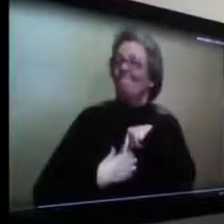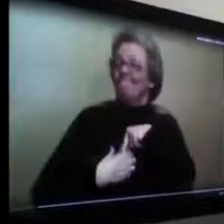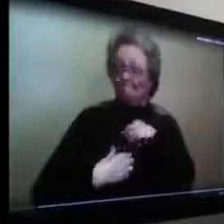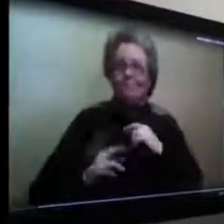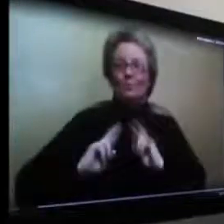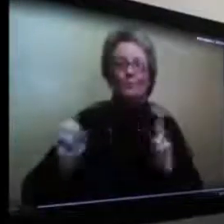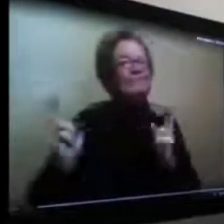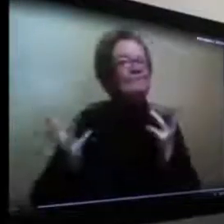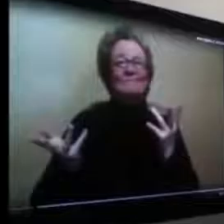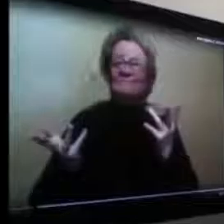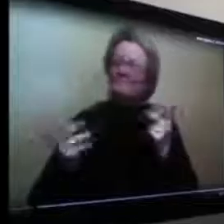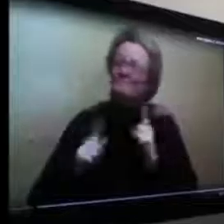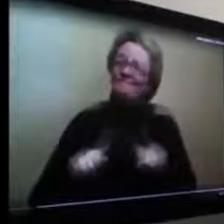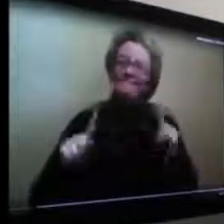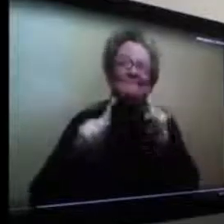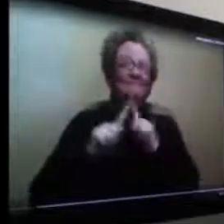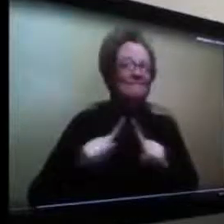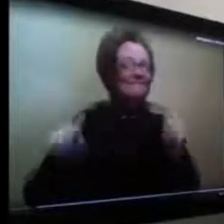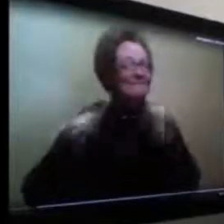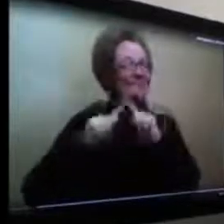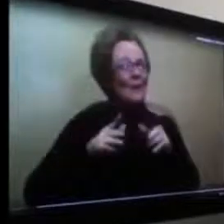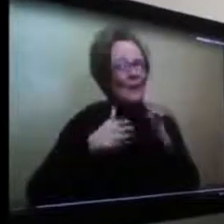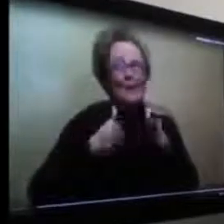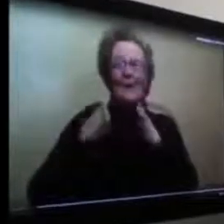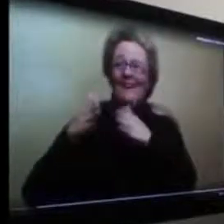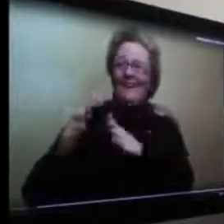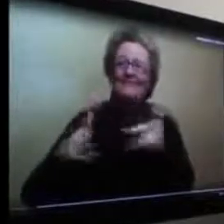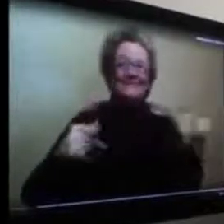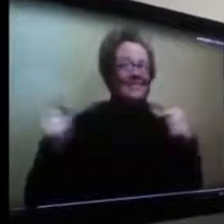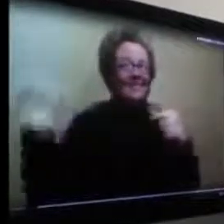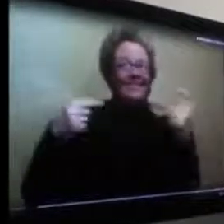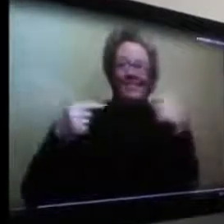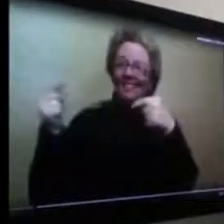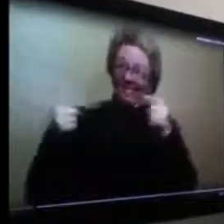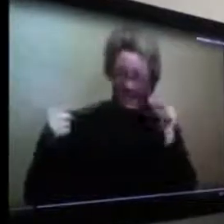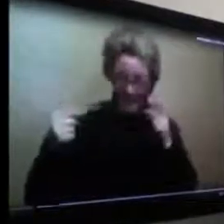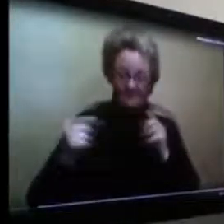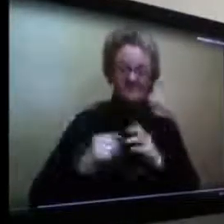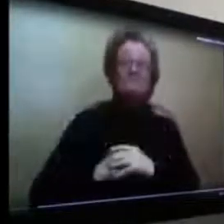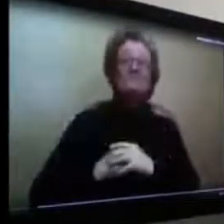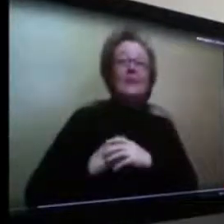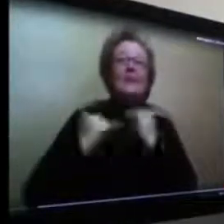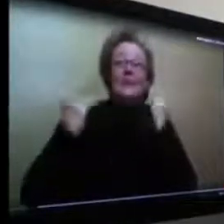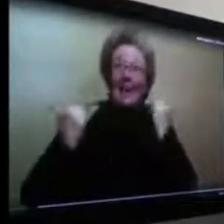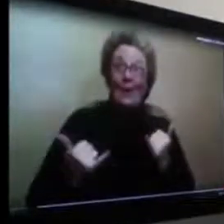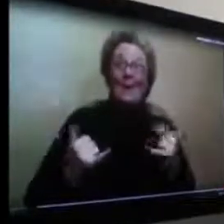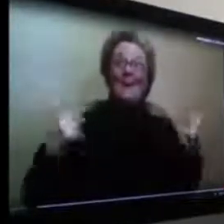willing to look inside themselves and do the work to find out their identity. There's so many different ways to get there.